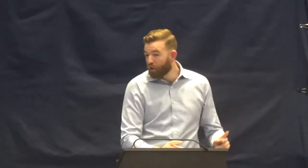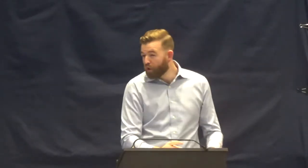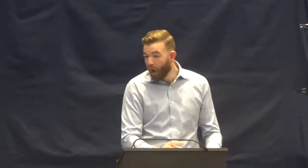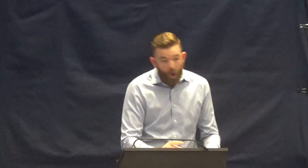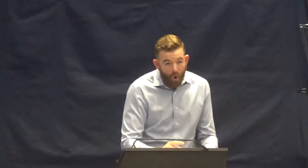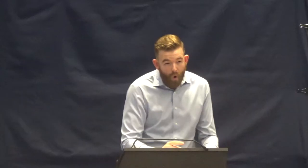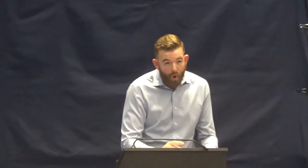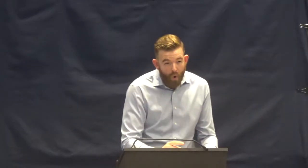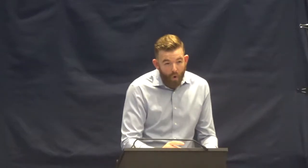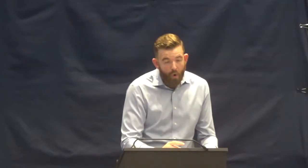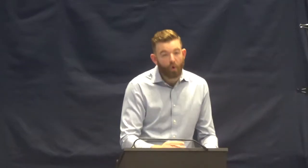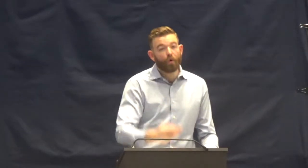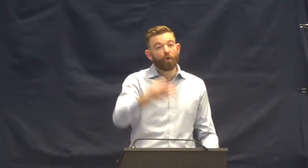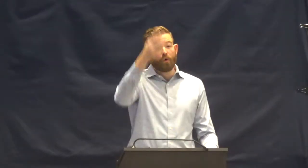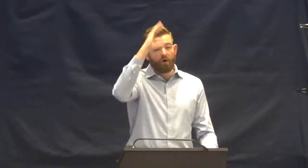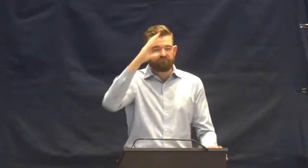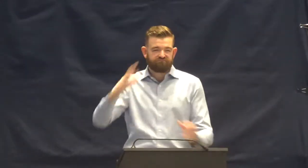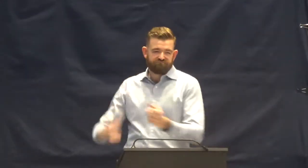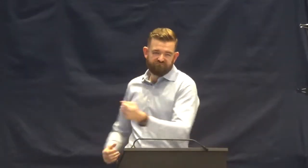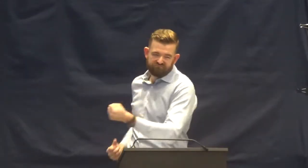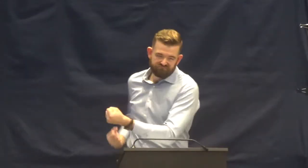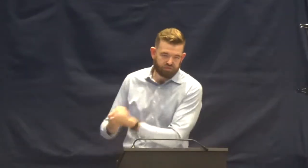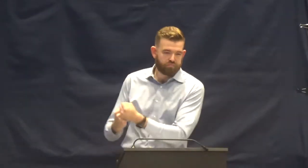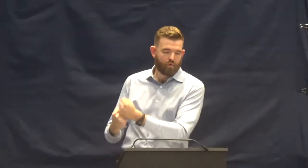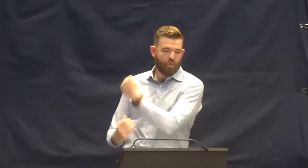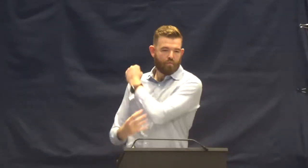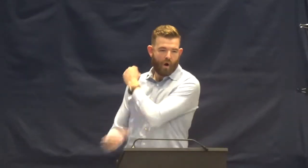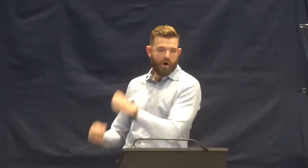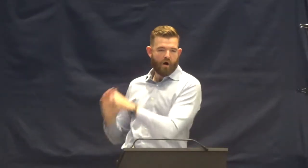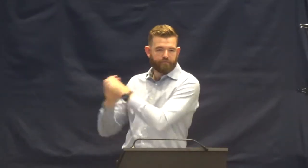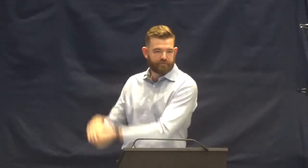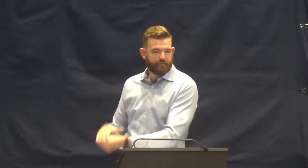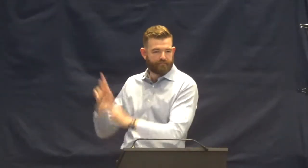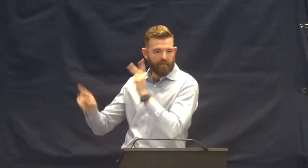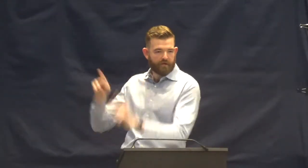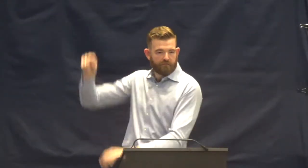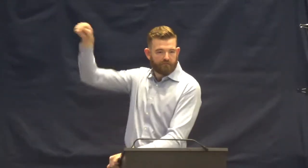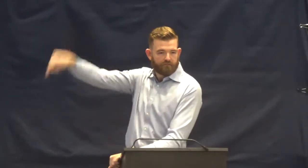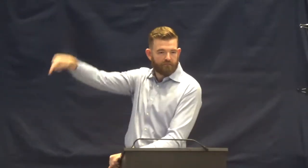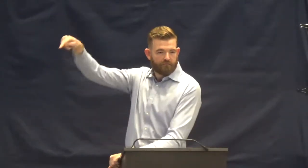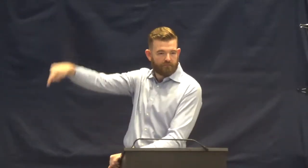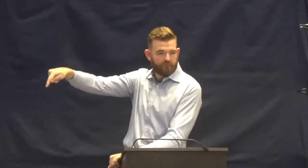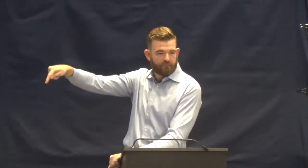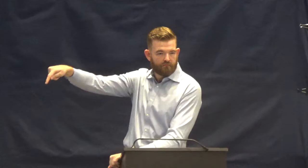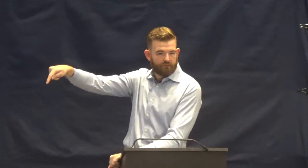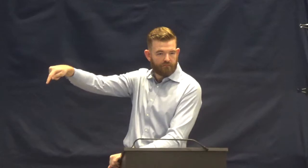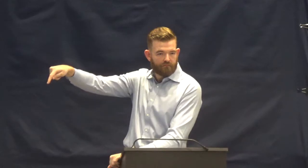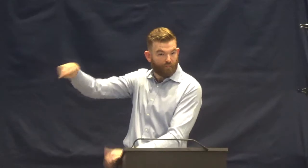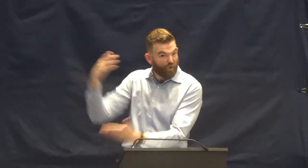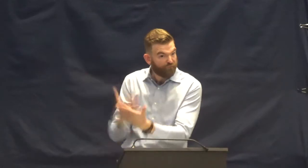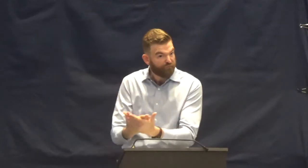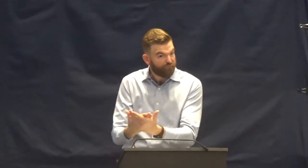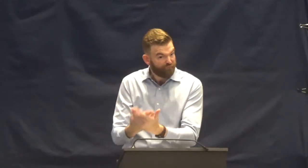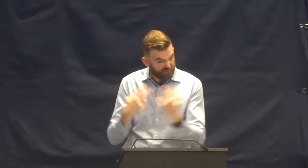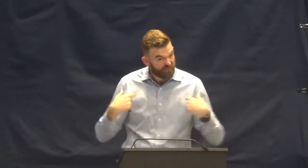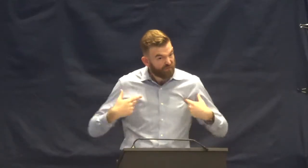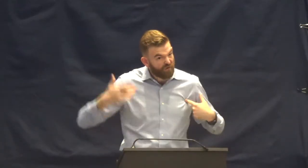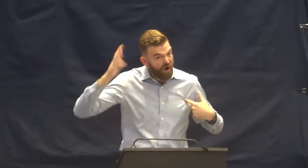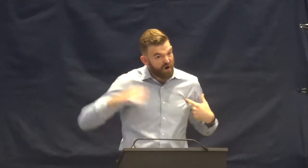the powerful? I am not. I am here to support and to bolster up